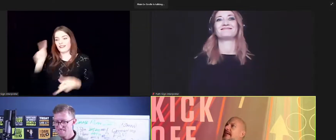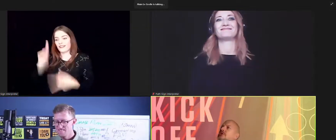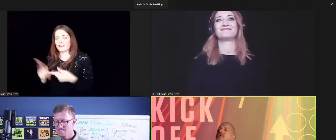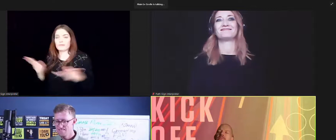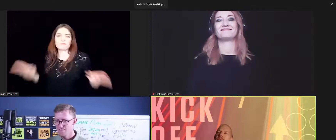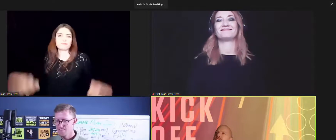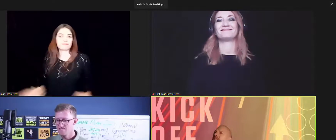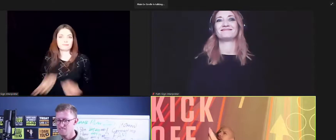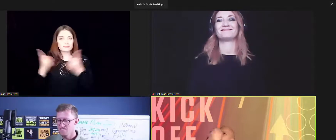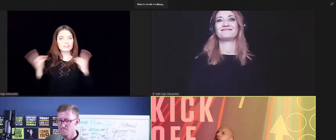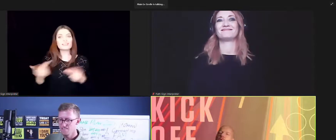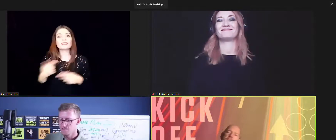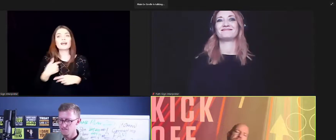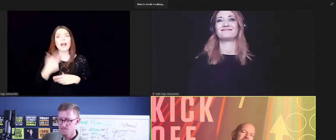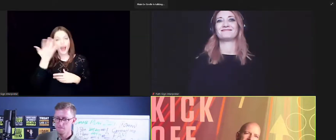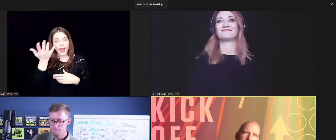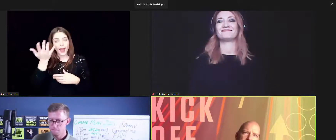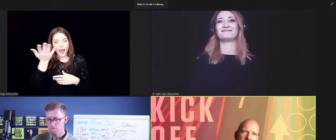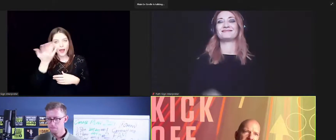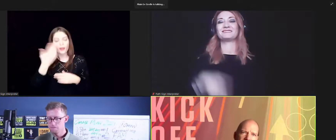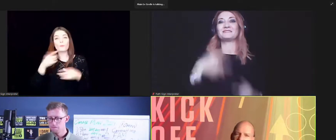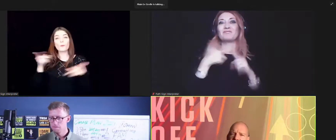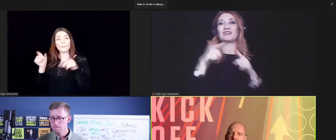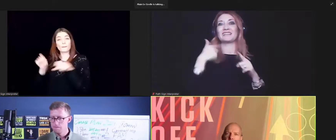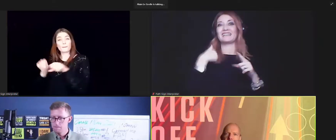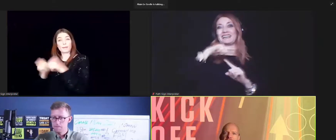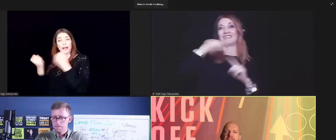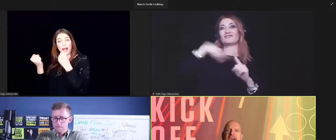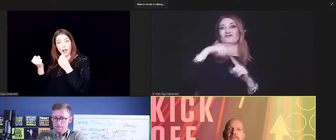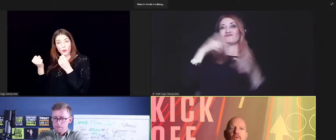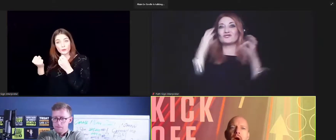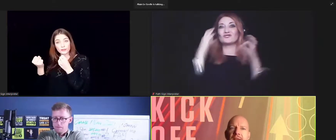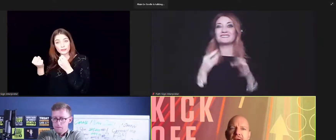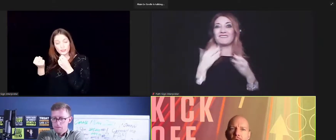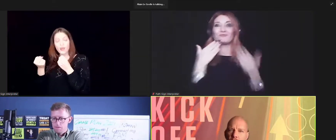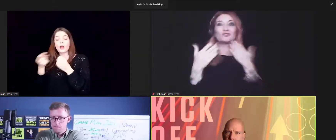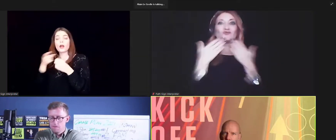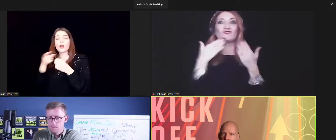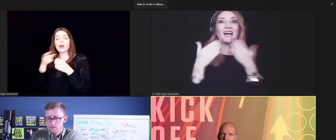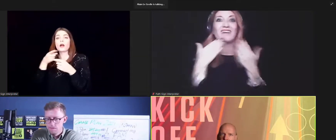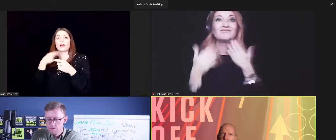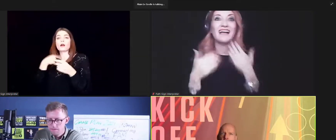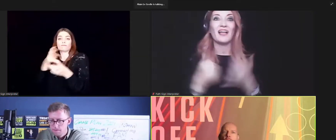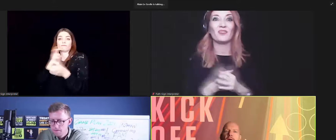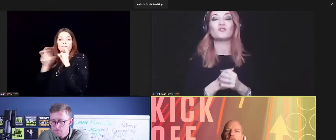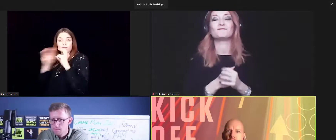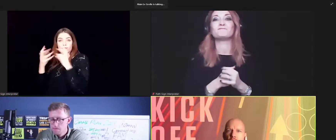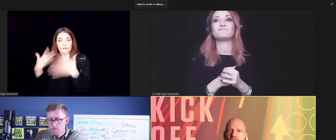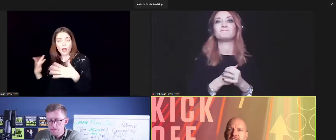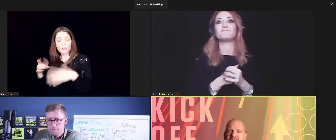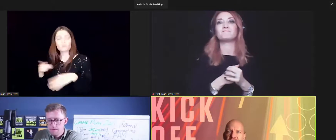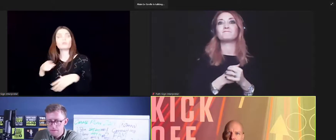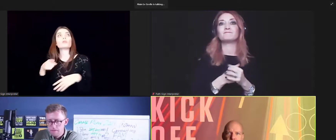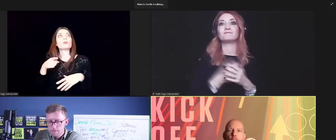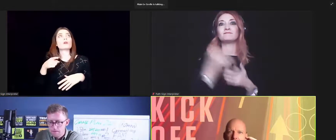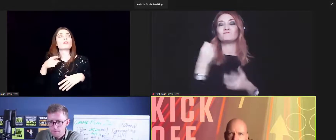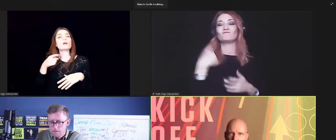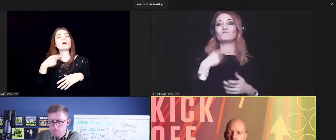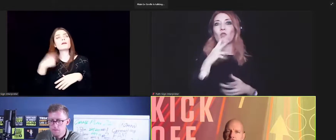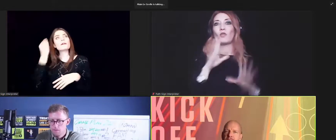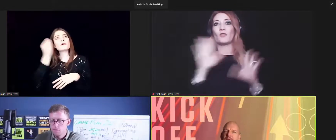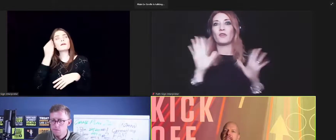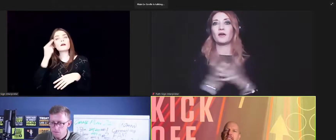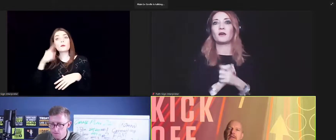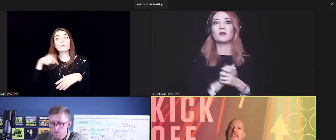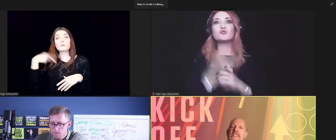Frazer, can you somehow next month, in the next weeks, have 1 hour for us? One coaching session for 1